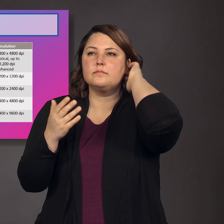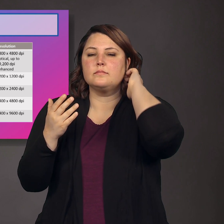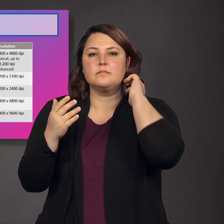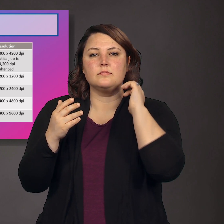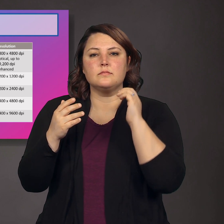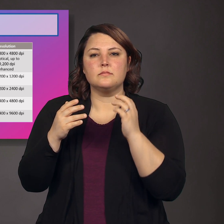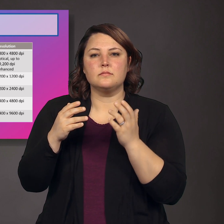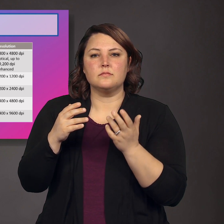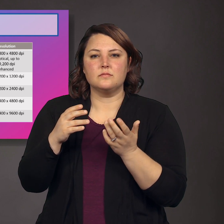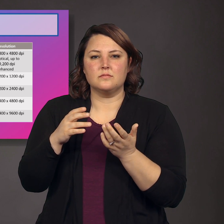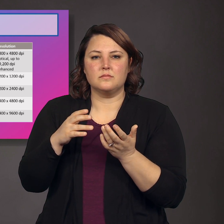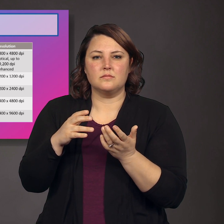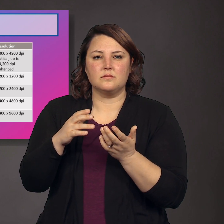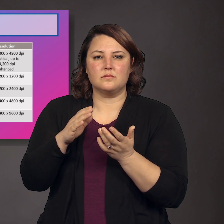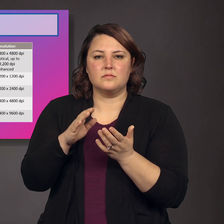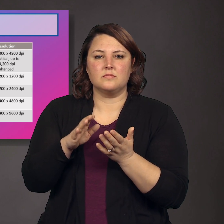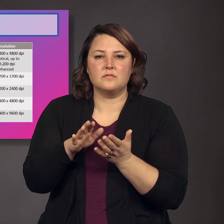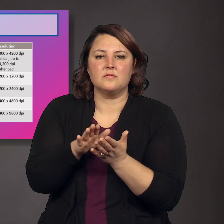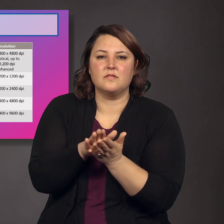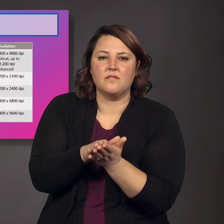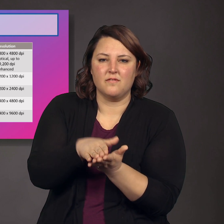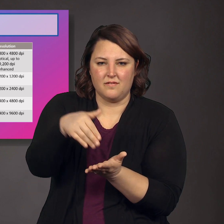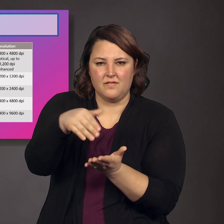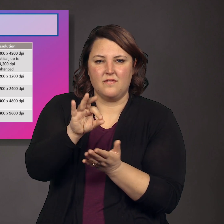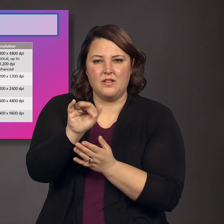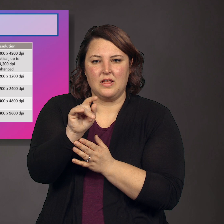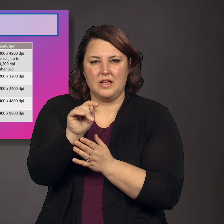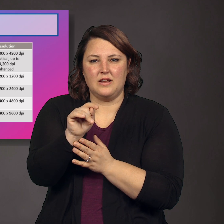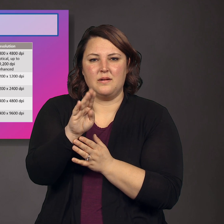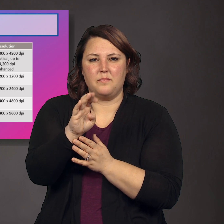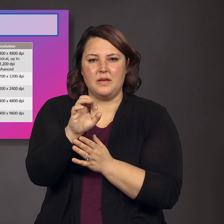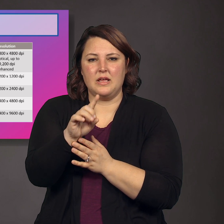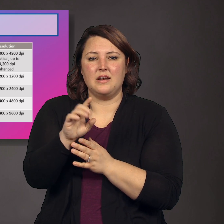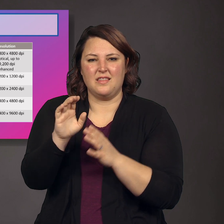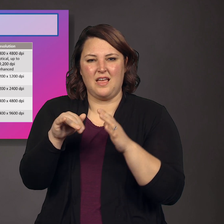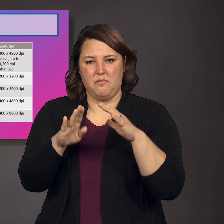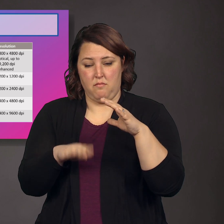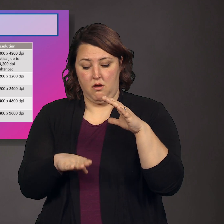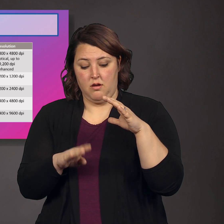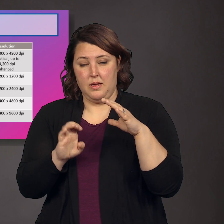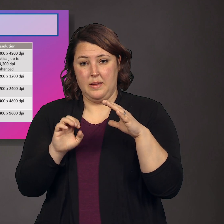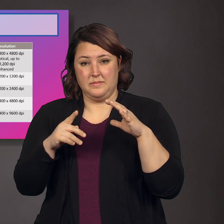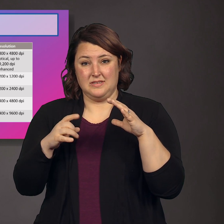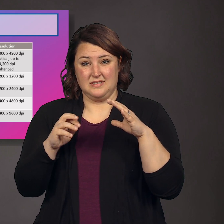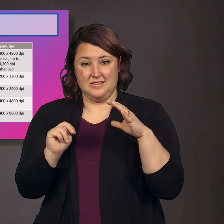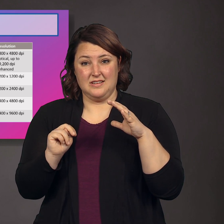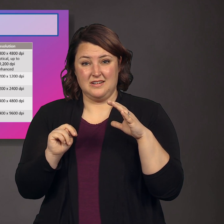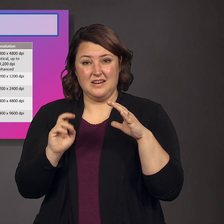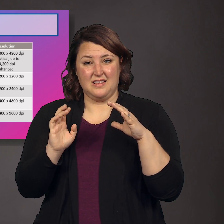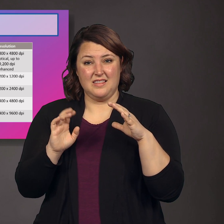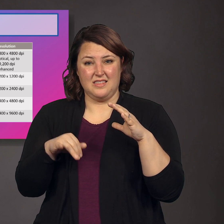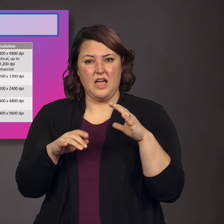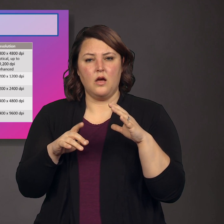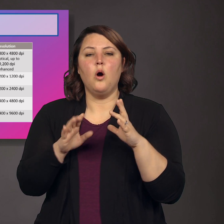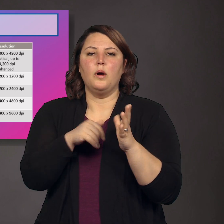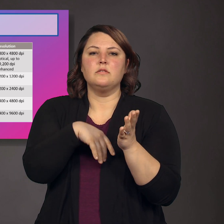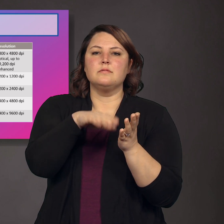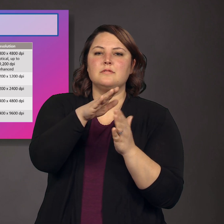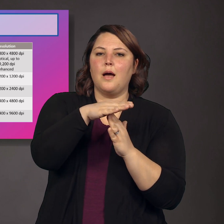all-in-one units for sale, and the bottom, the Epson Perfection V600, is a dedicated flatbed scanner, and it